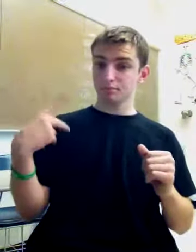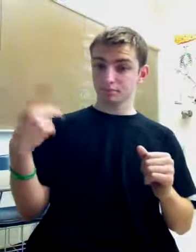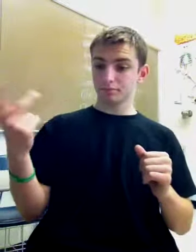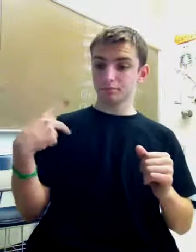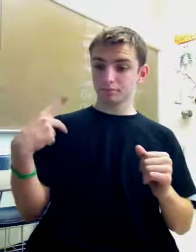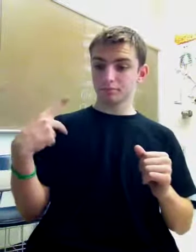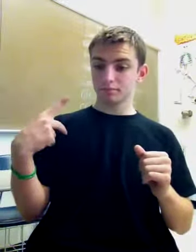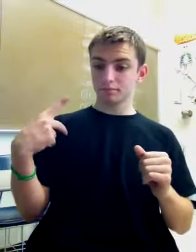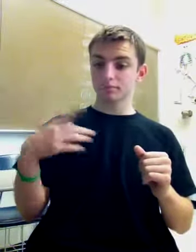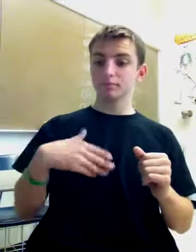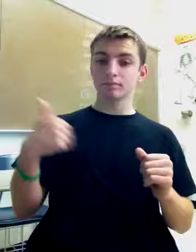Did you just go to the bathroom? Go.